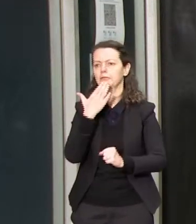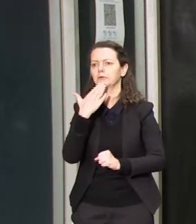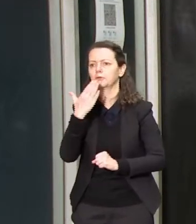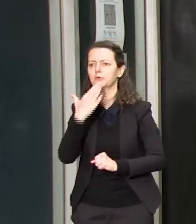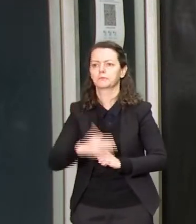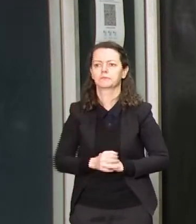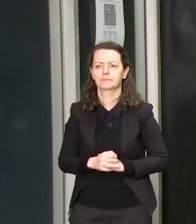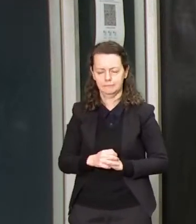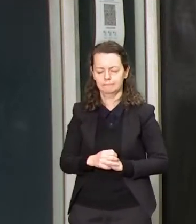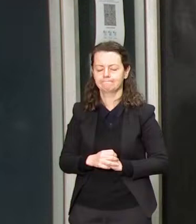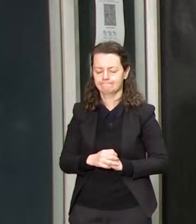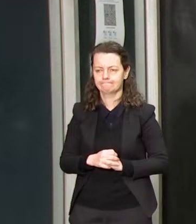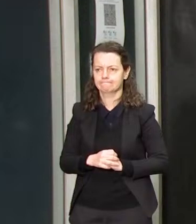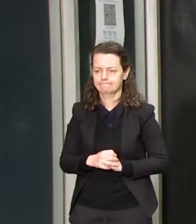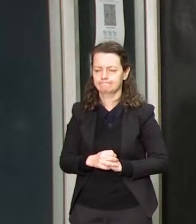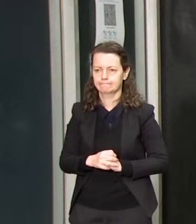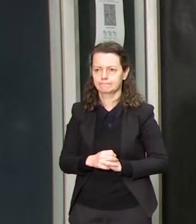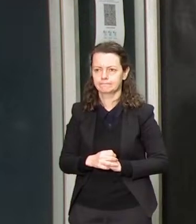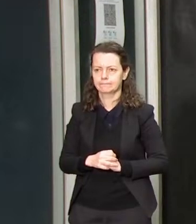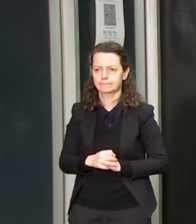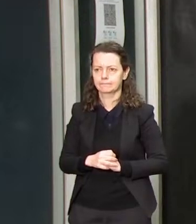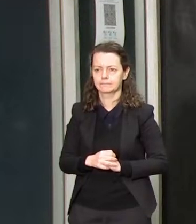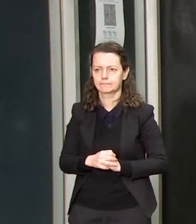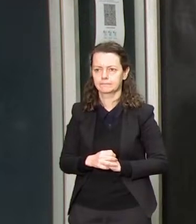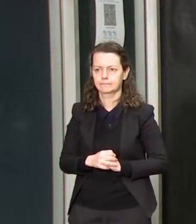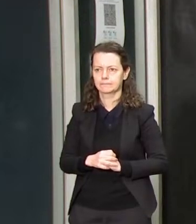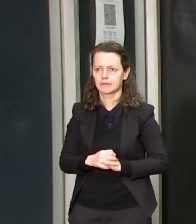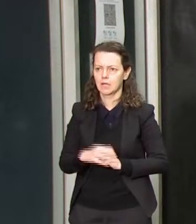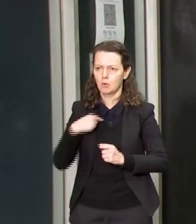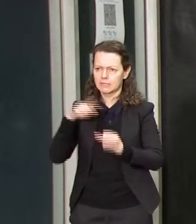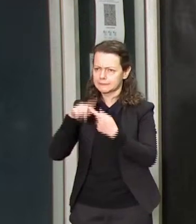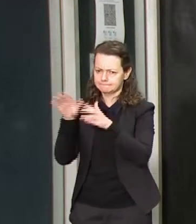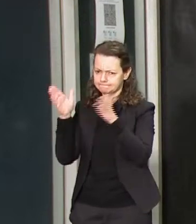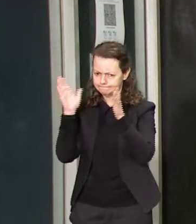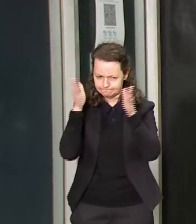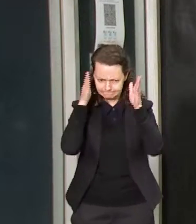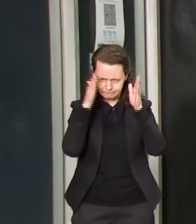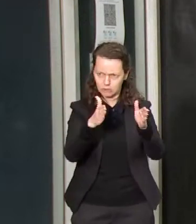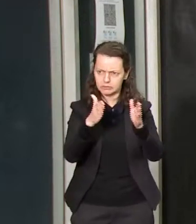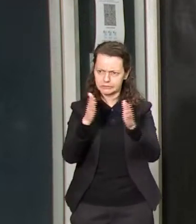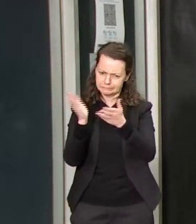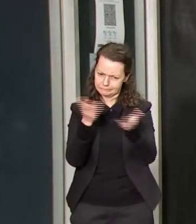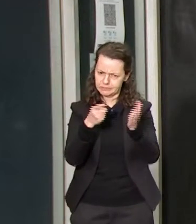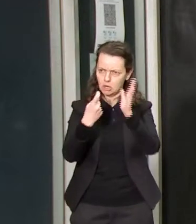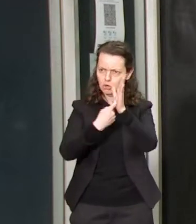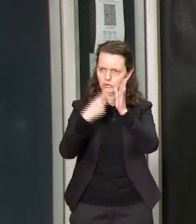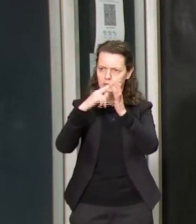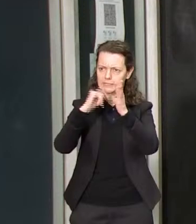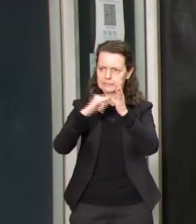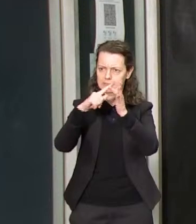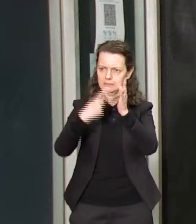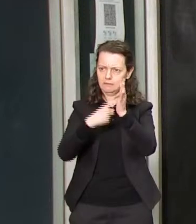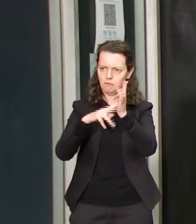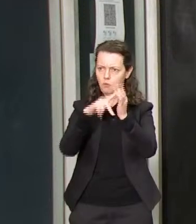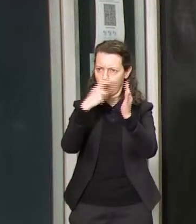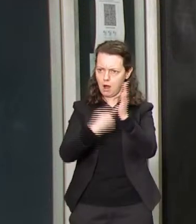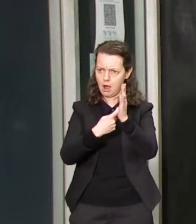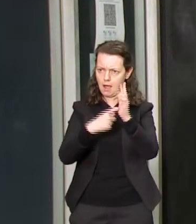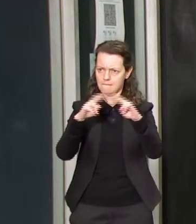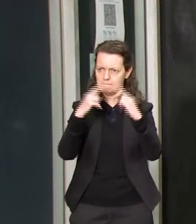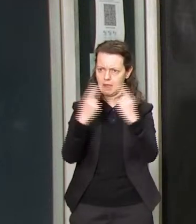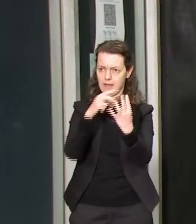Yesterday, the public health teams continued the rapid response to the new Reservoir household outbreak. 4 household contacts have tested